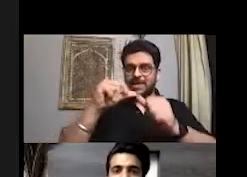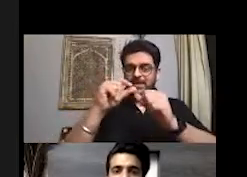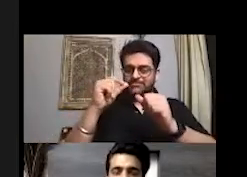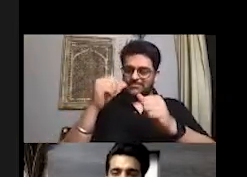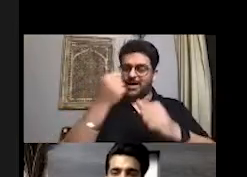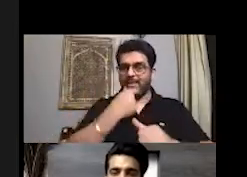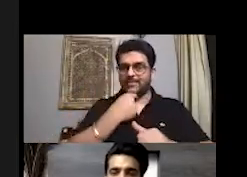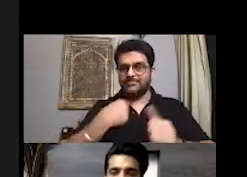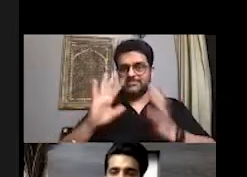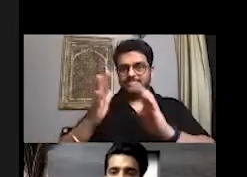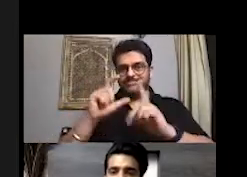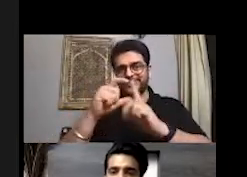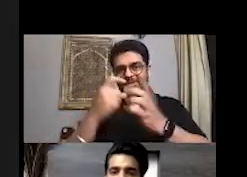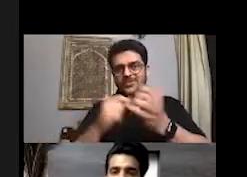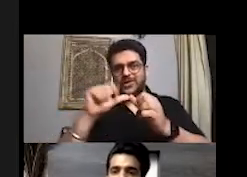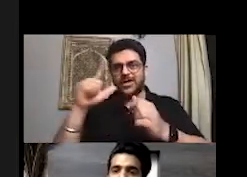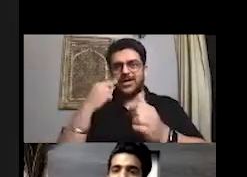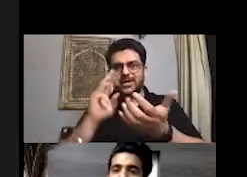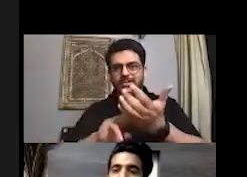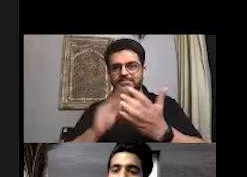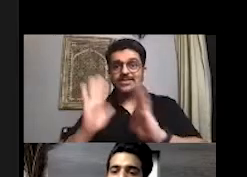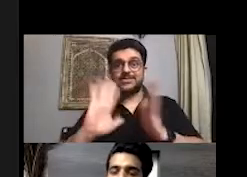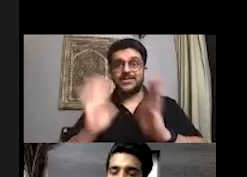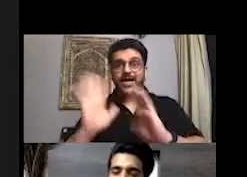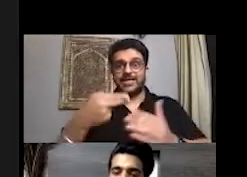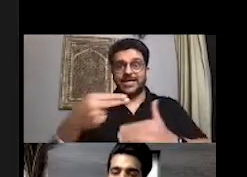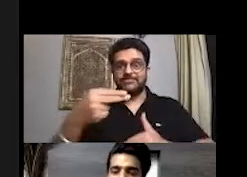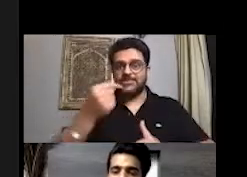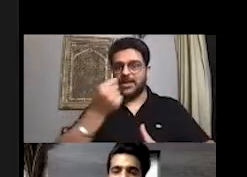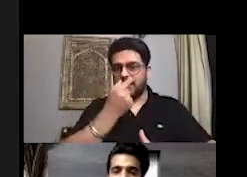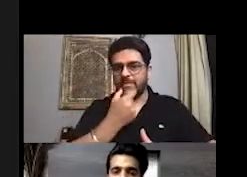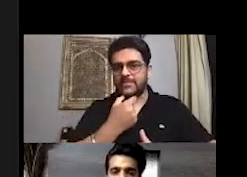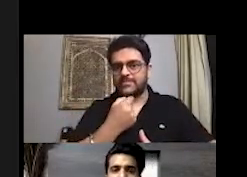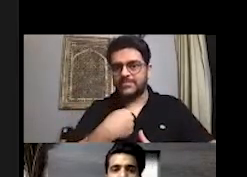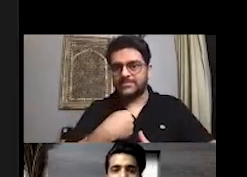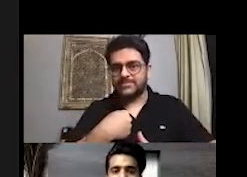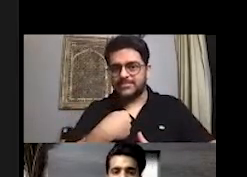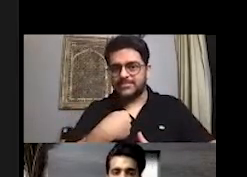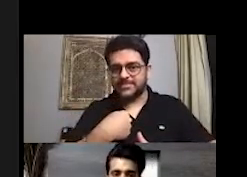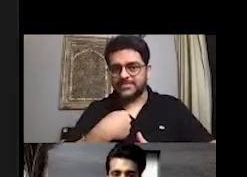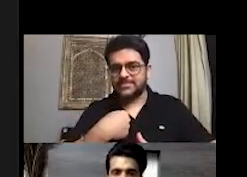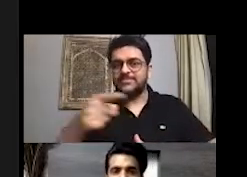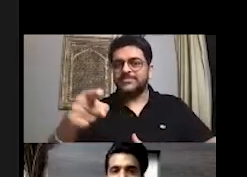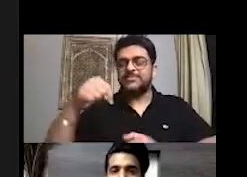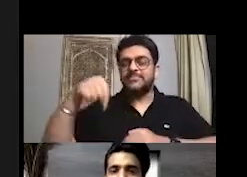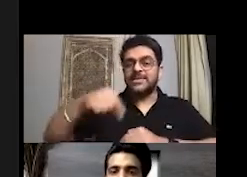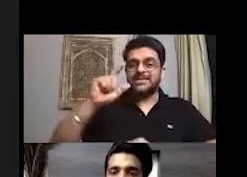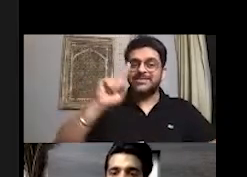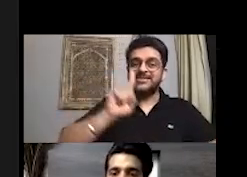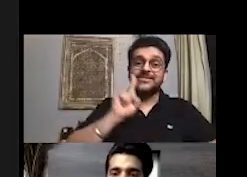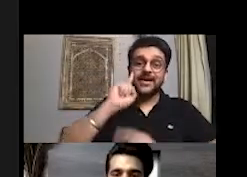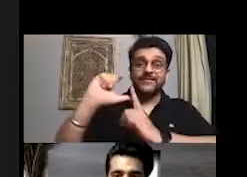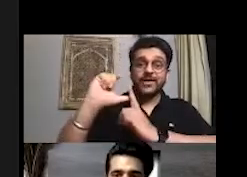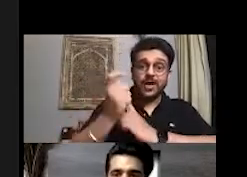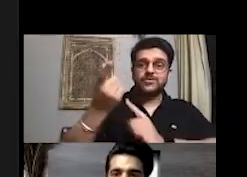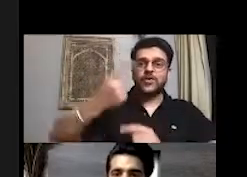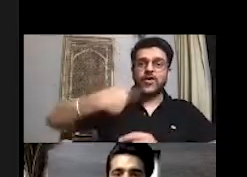I would like to inform everyone that my name is Dr. Alim Chandani and this is my sign name.